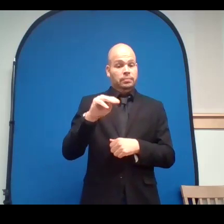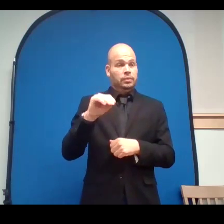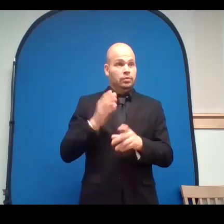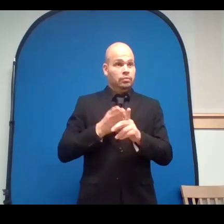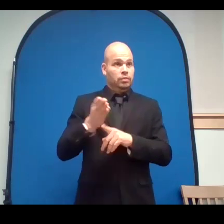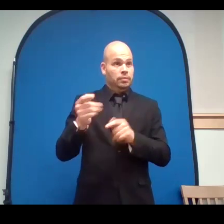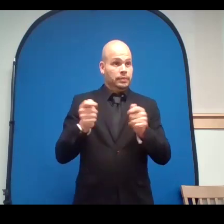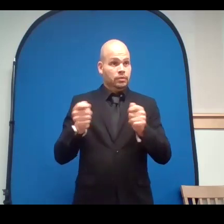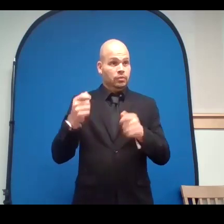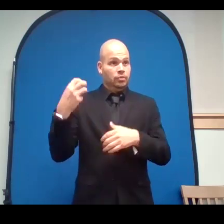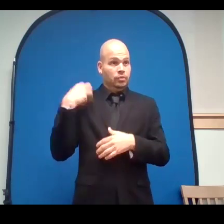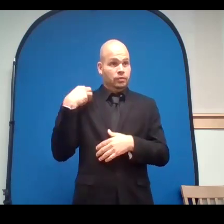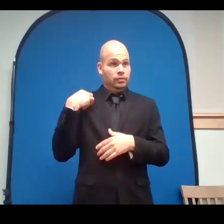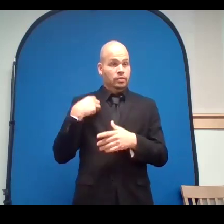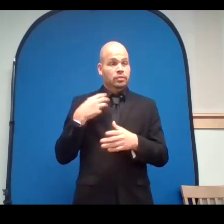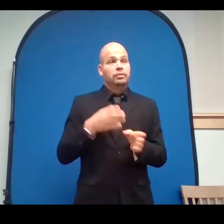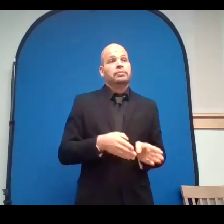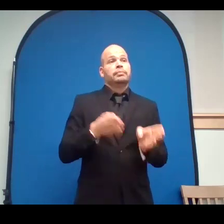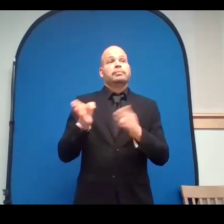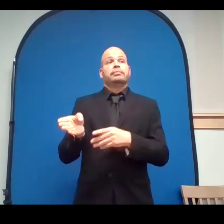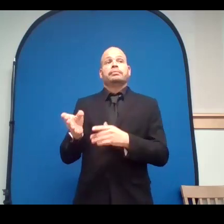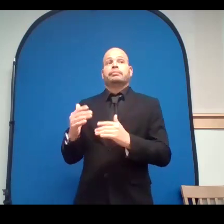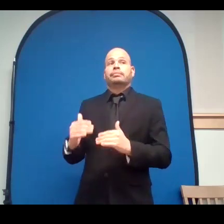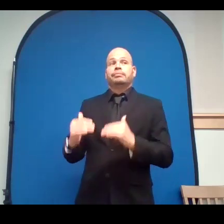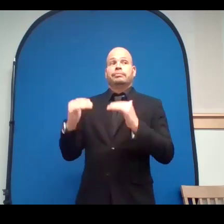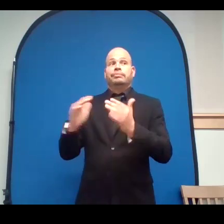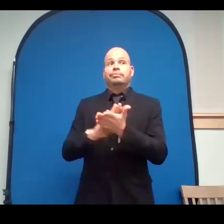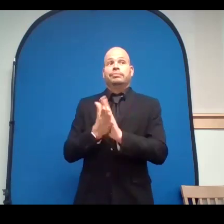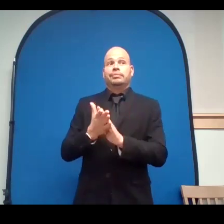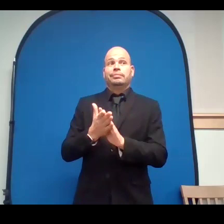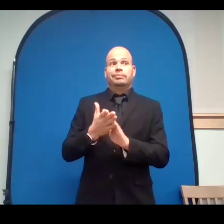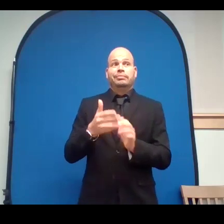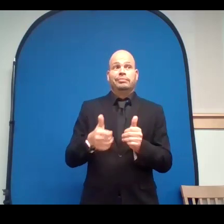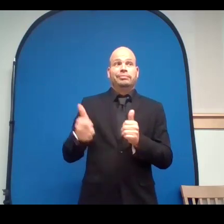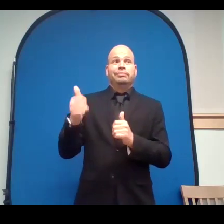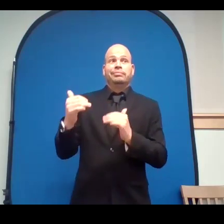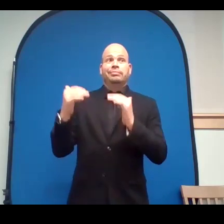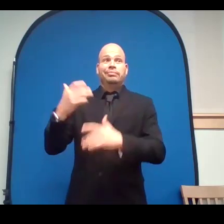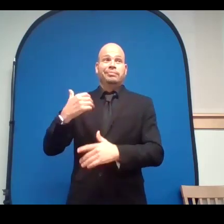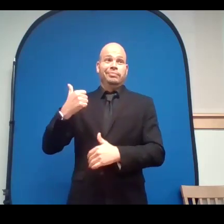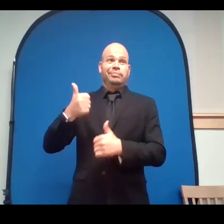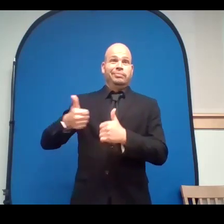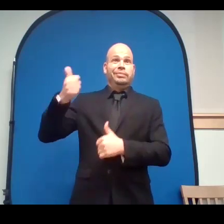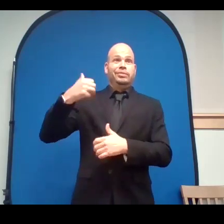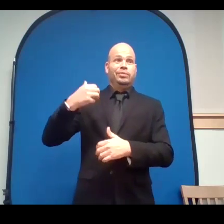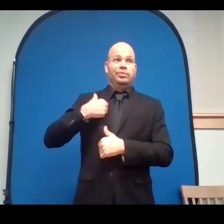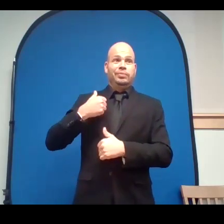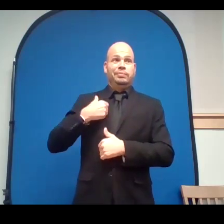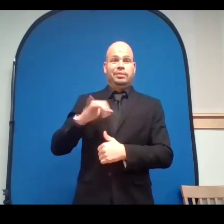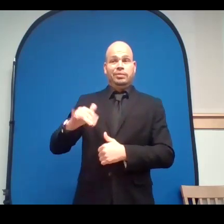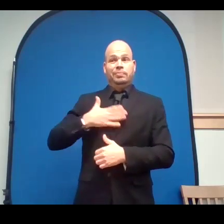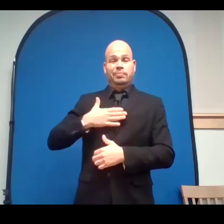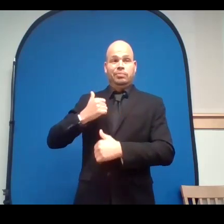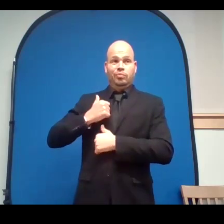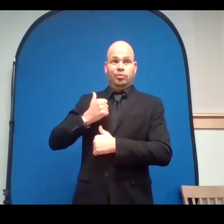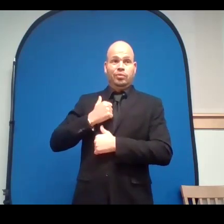into as a company commander. That was my military. Where were you originally when you joined the